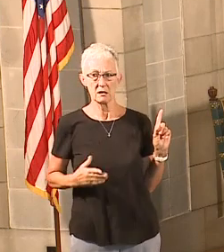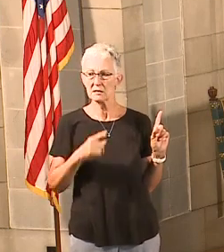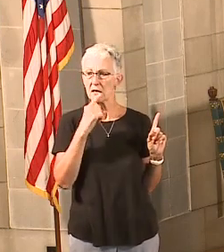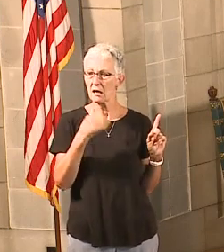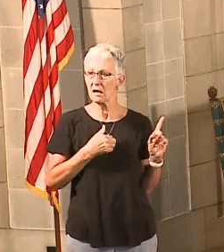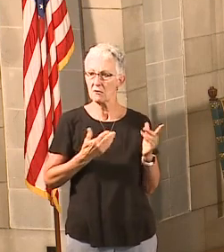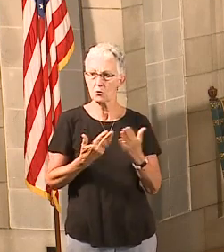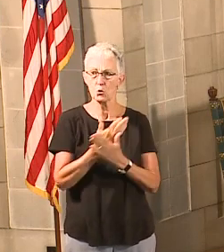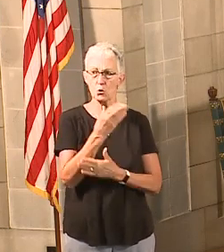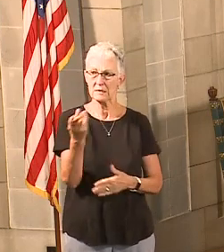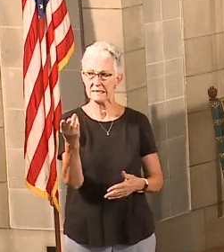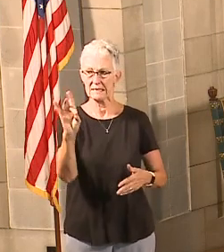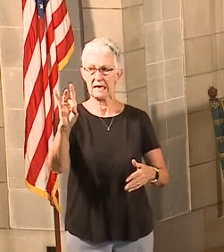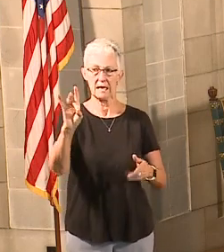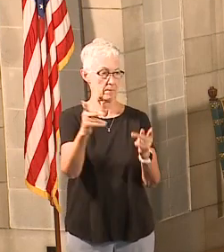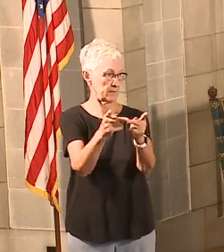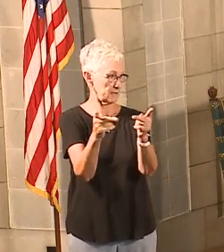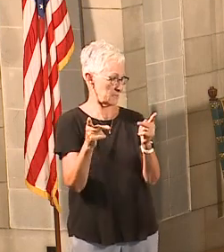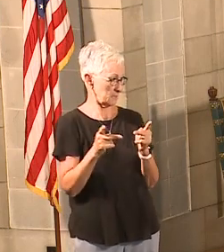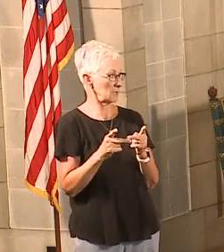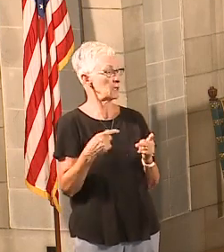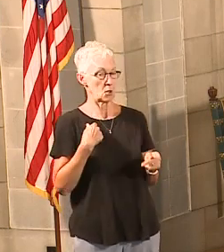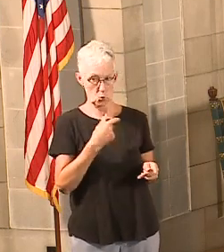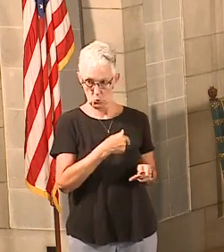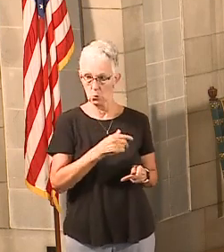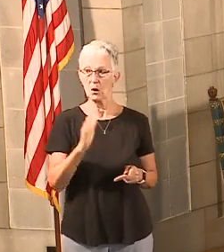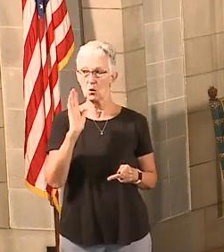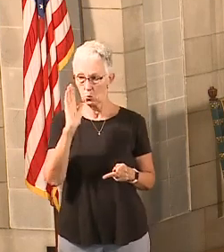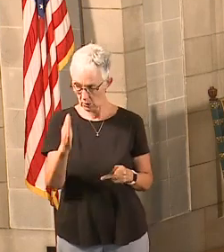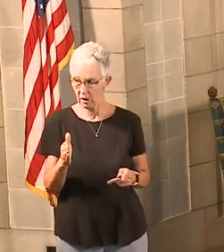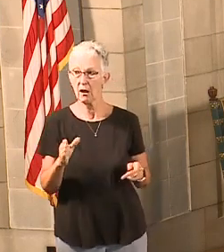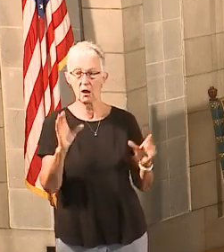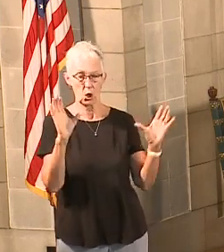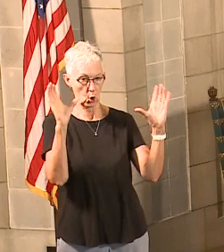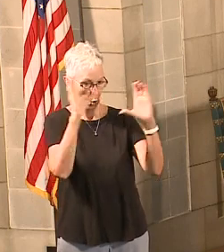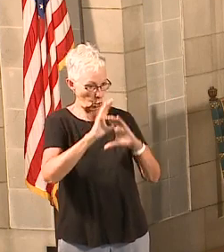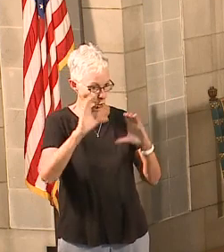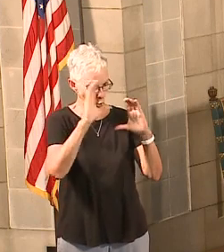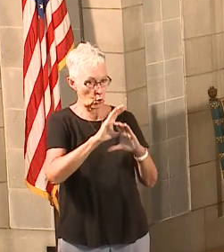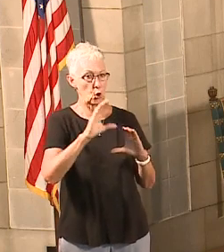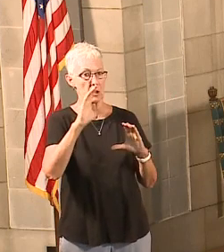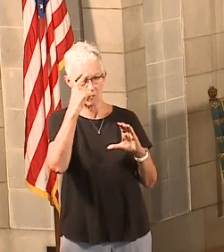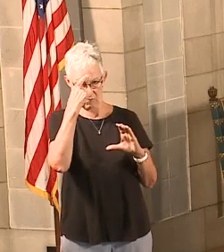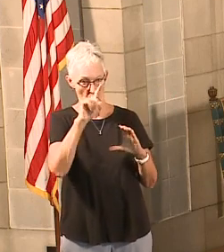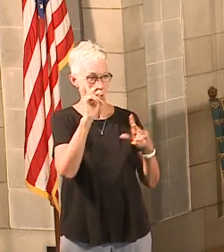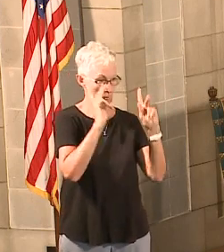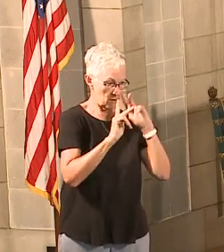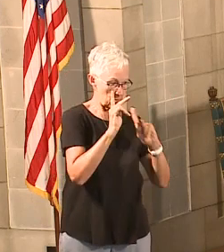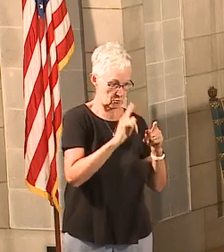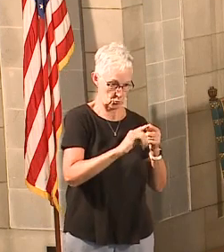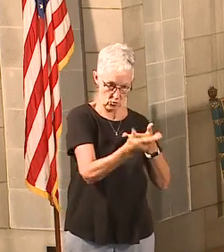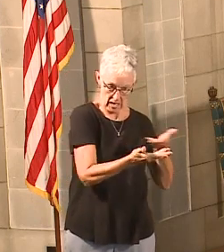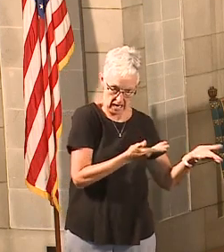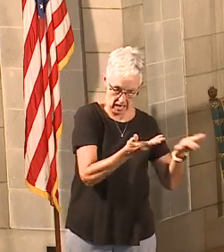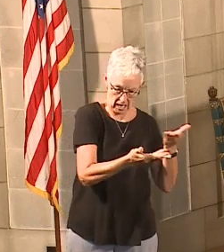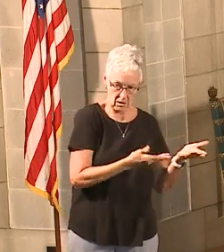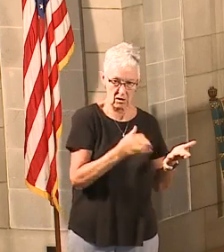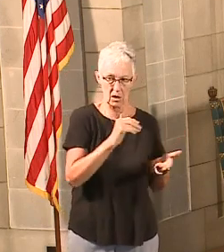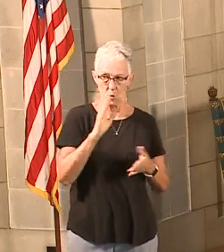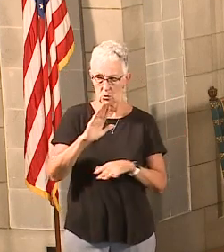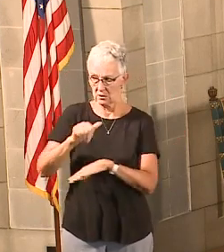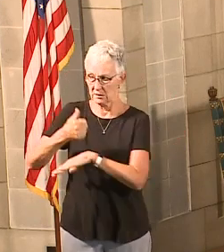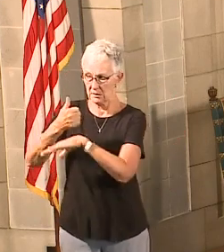positions that have been hired again, we're going to embellish that, and we're going to look at bringing on a call center who can directly answer those